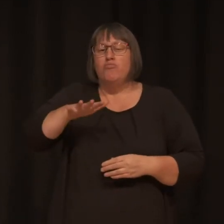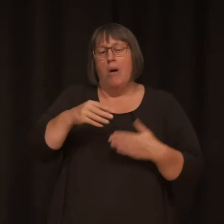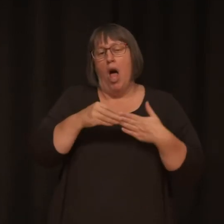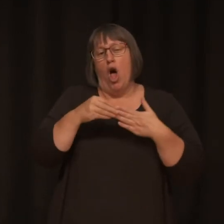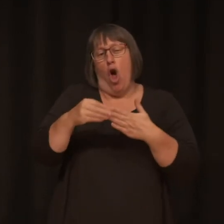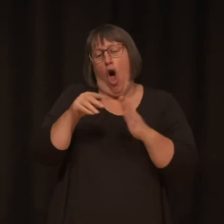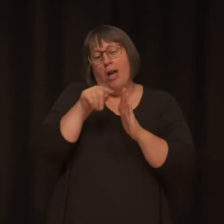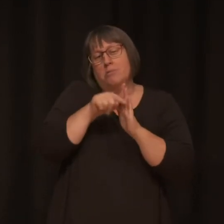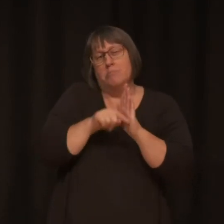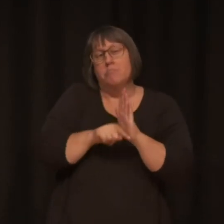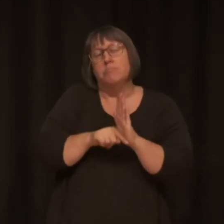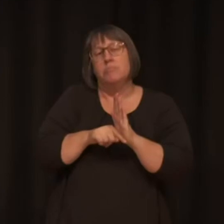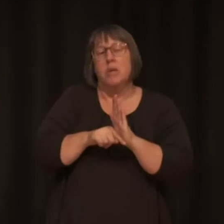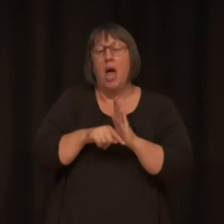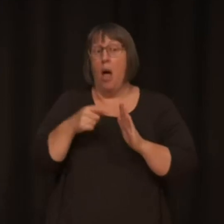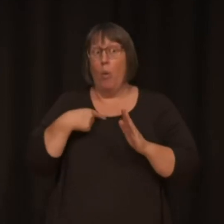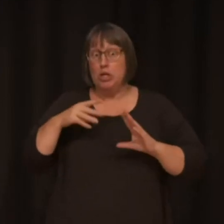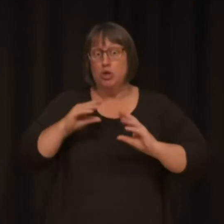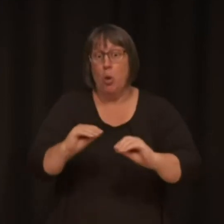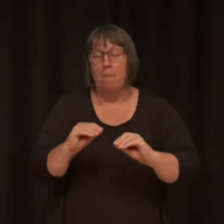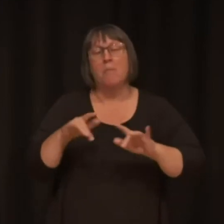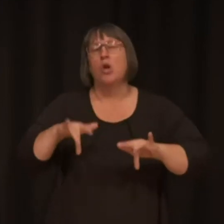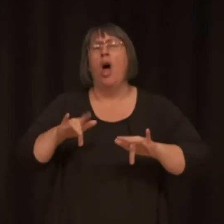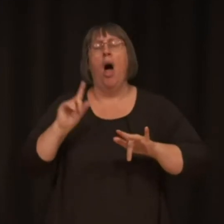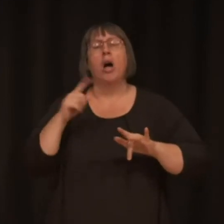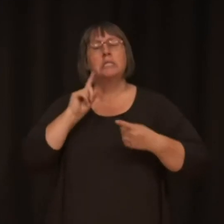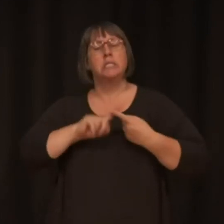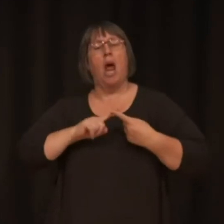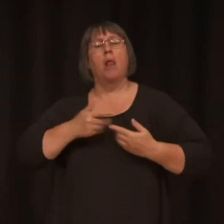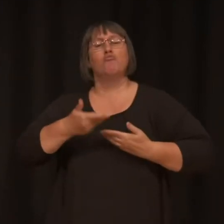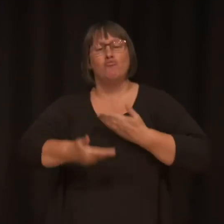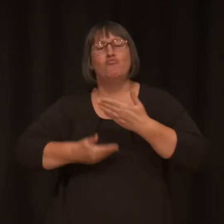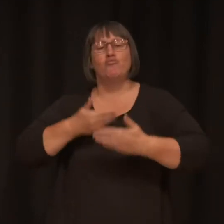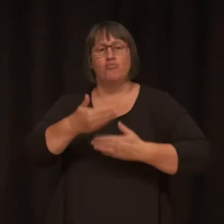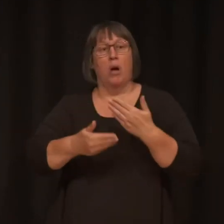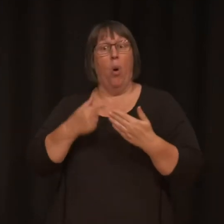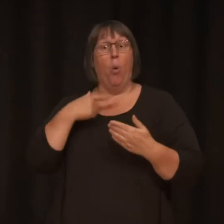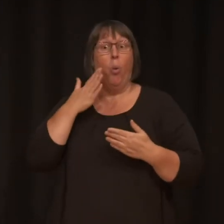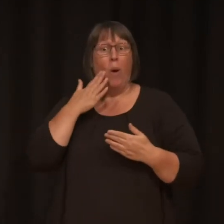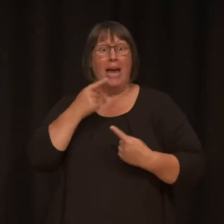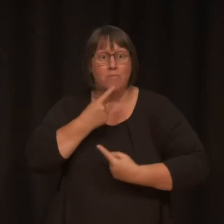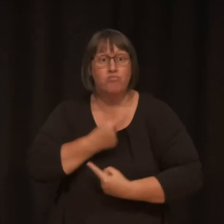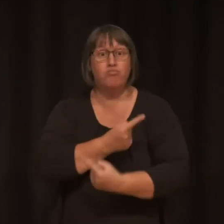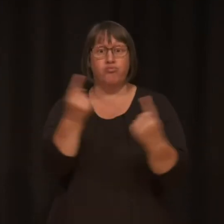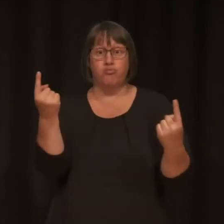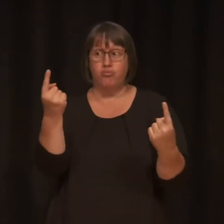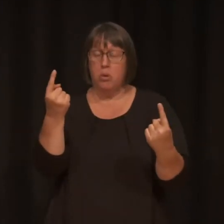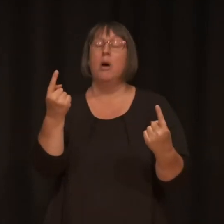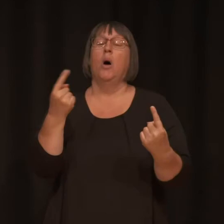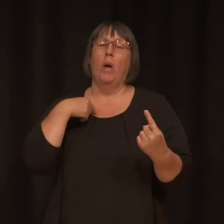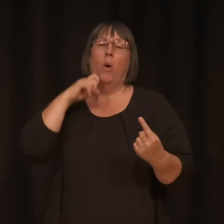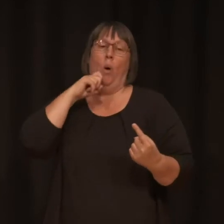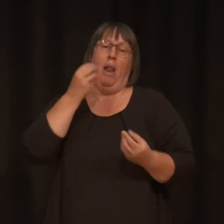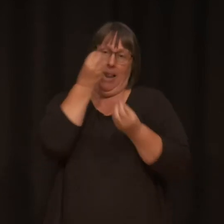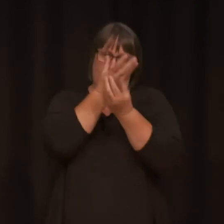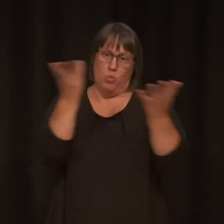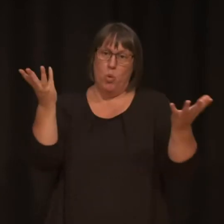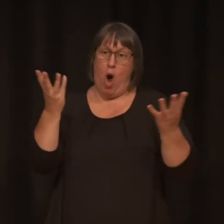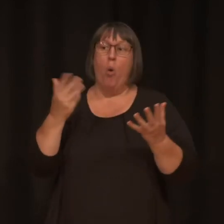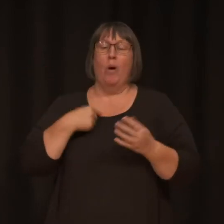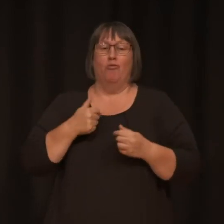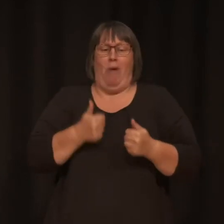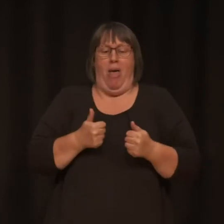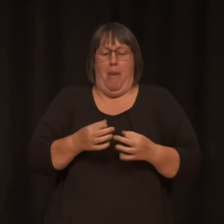work, but again, when we're in a position to make firm announcements, we will. But I've never used that as a hard and fast. It's more important to get it